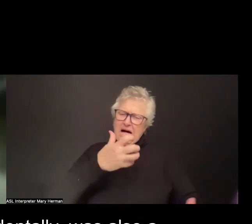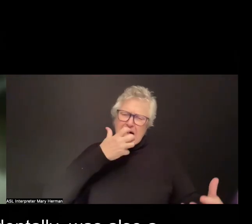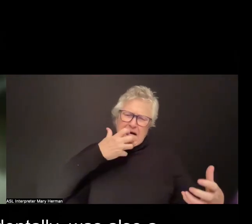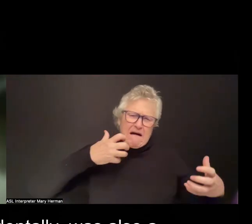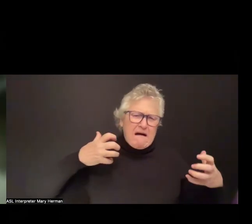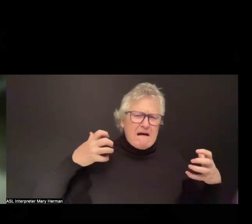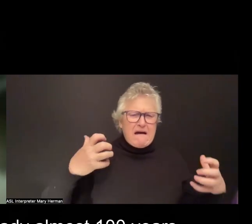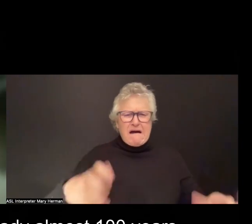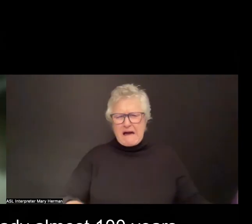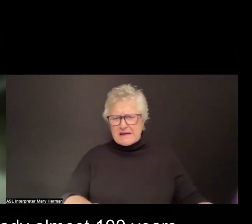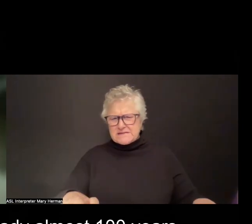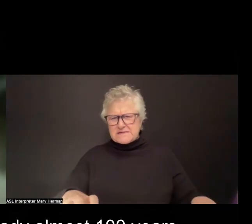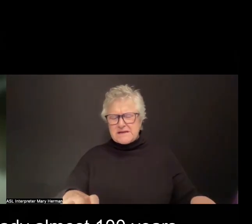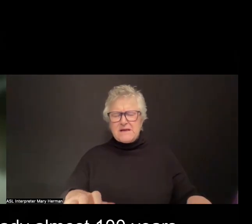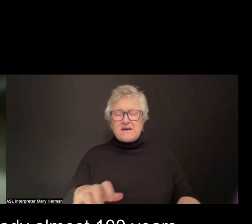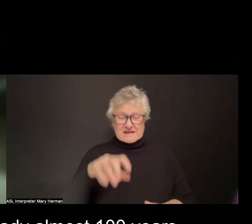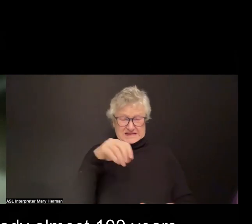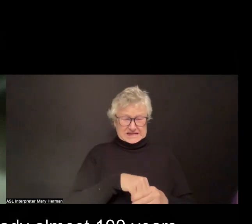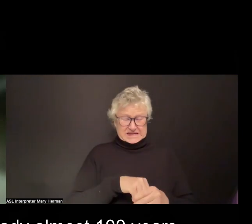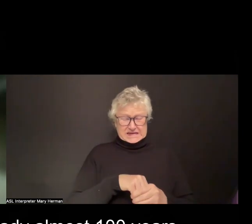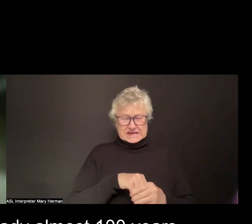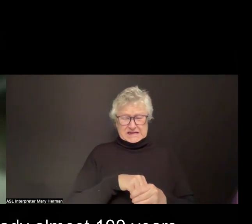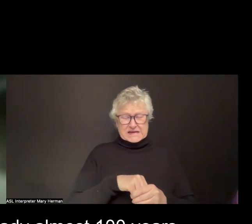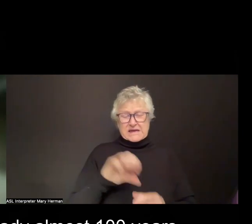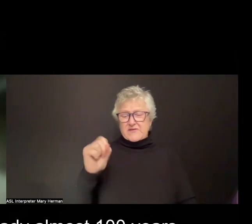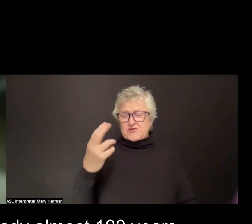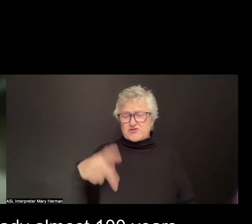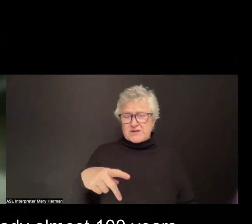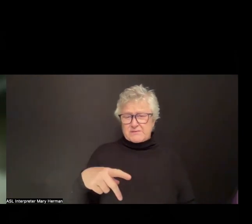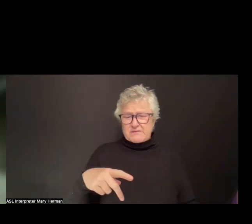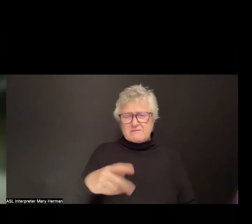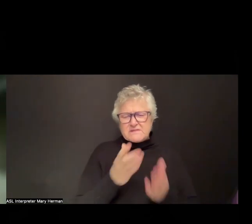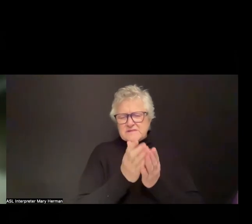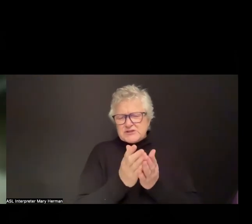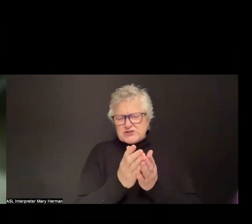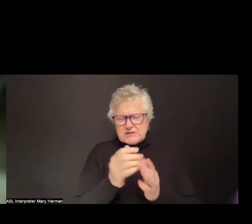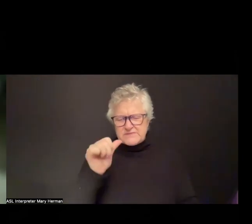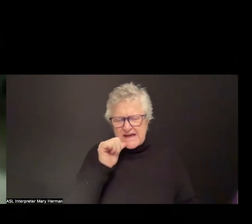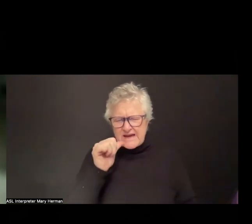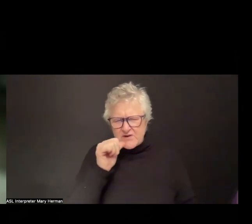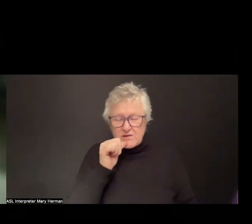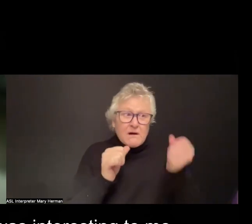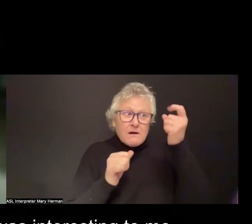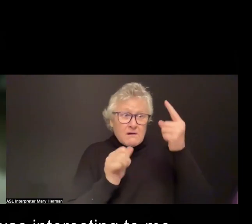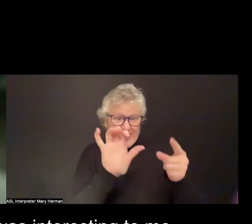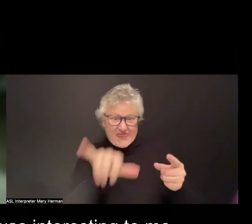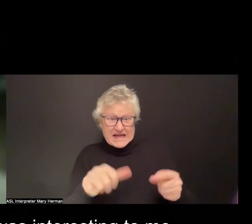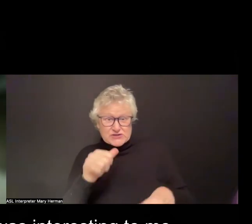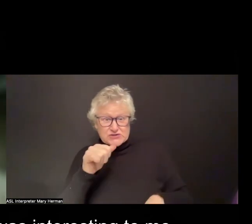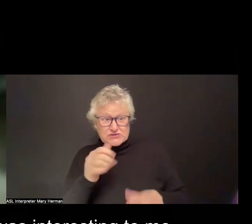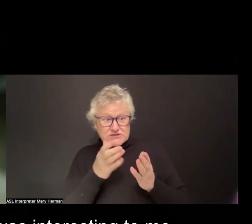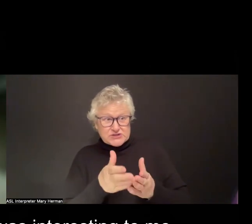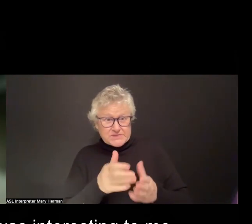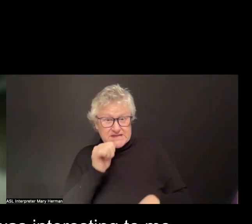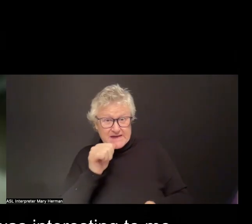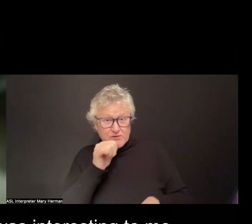also a real place. By 1726, it was already almost 100 years old. It's no longer extant in Boston. But one thing that was